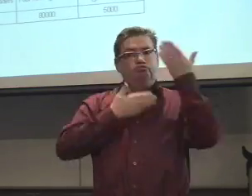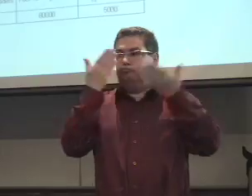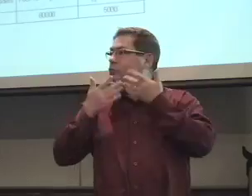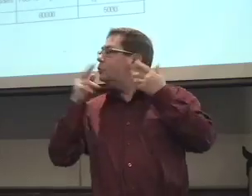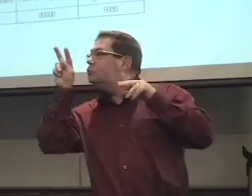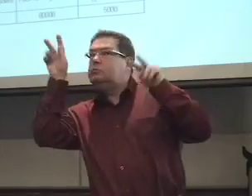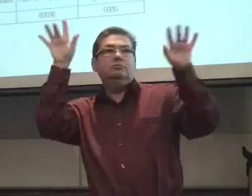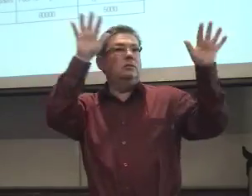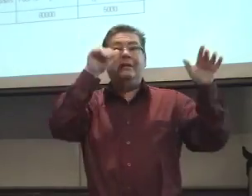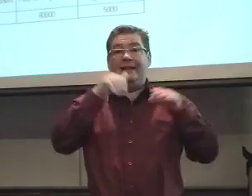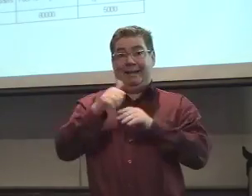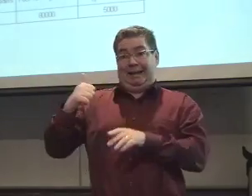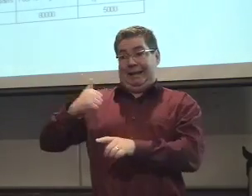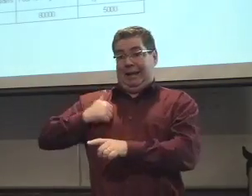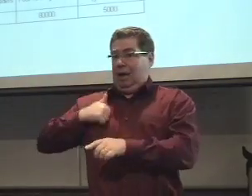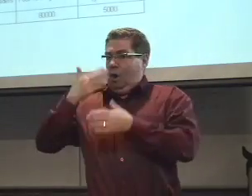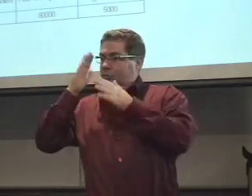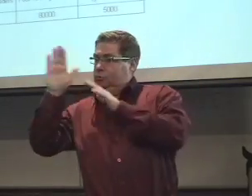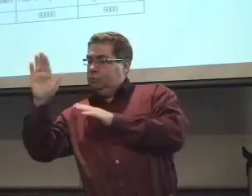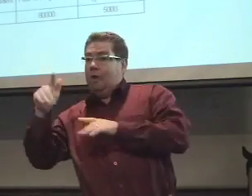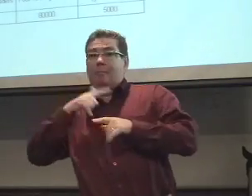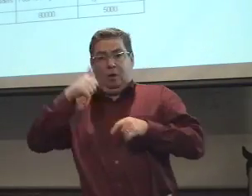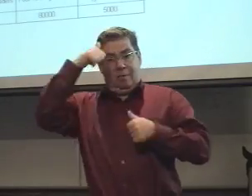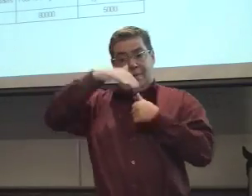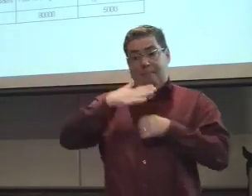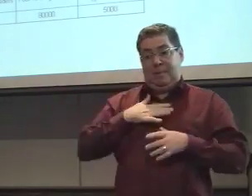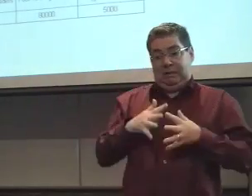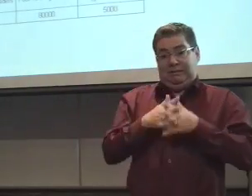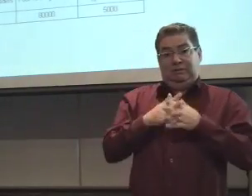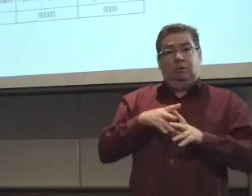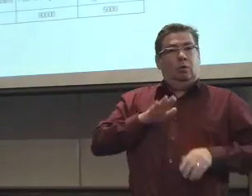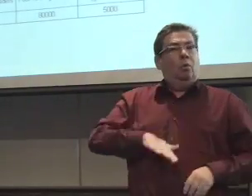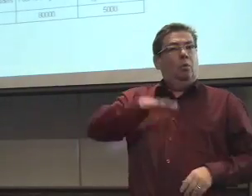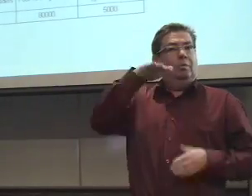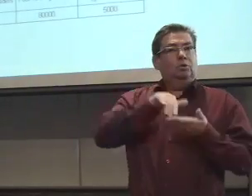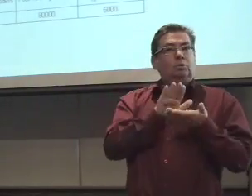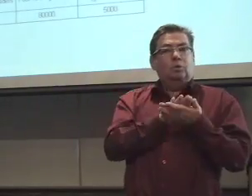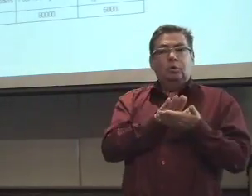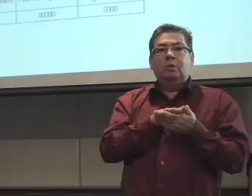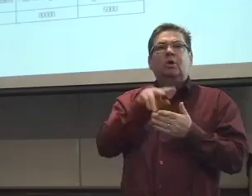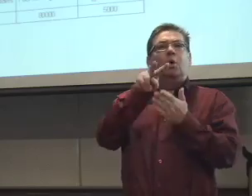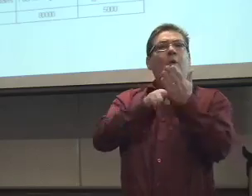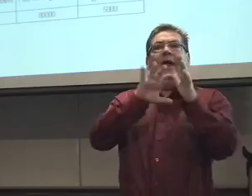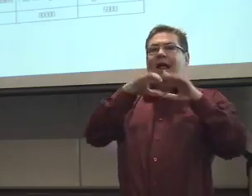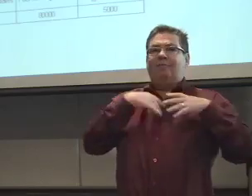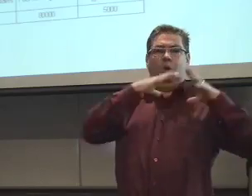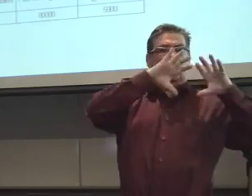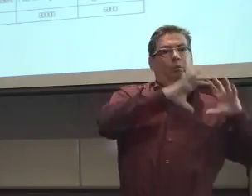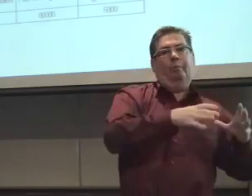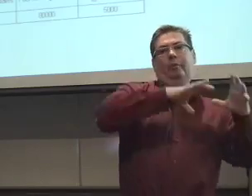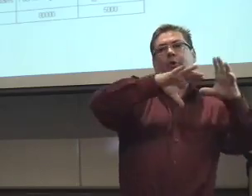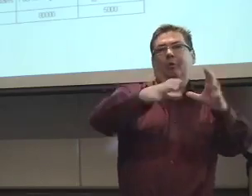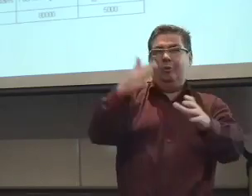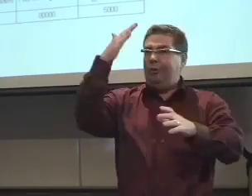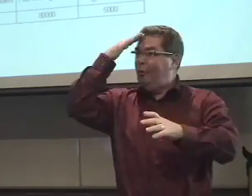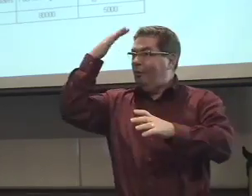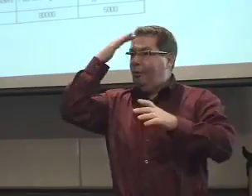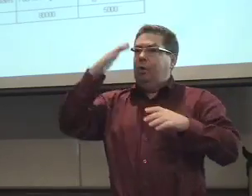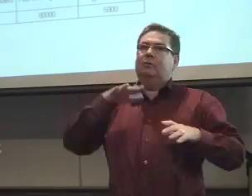guys do it in Canada, but I remember growing up in school, in reading class you had groups, and you knew who the kids who were really